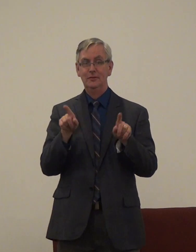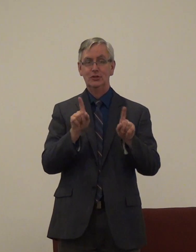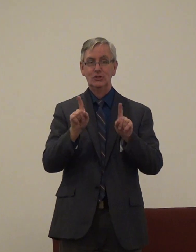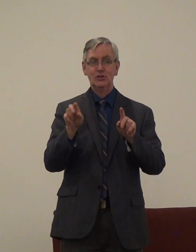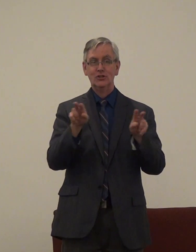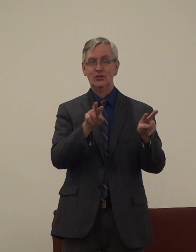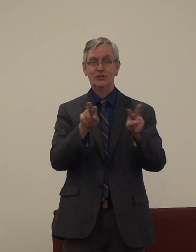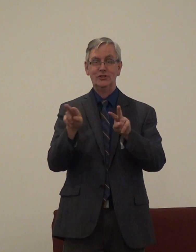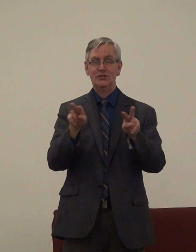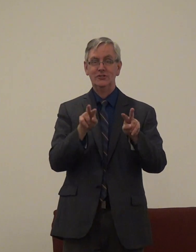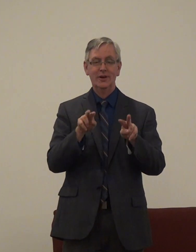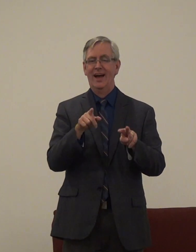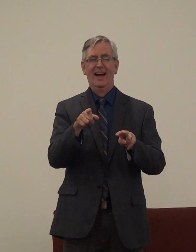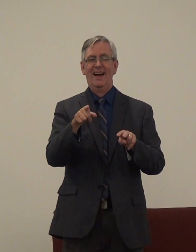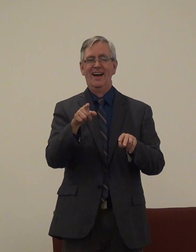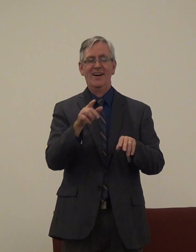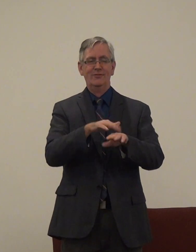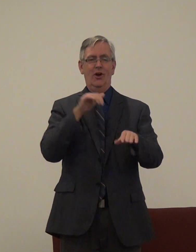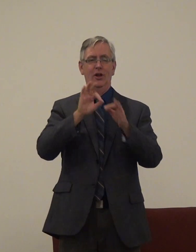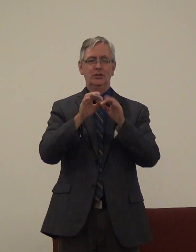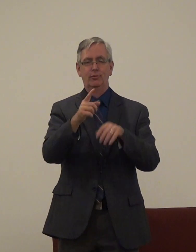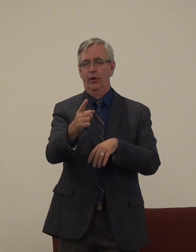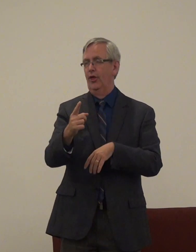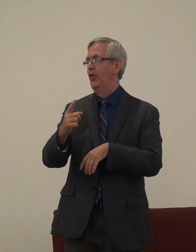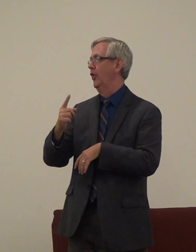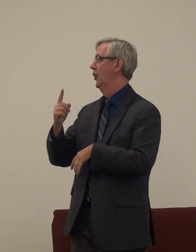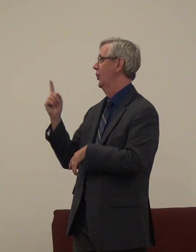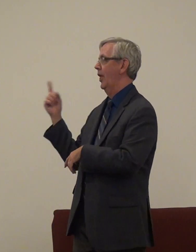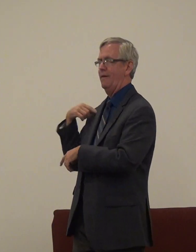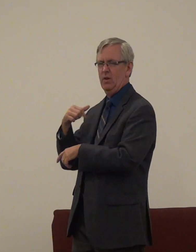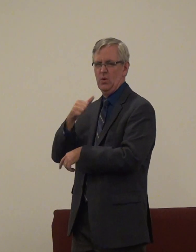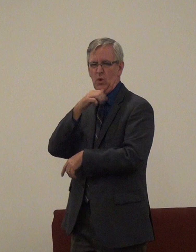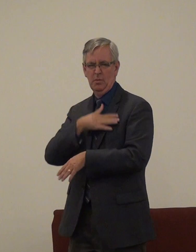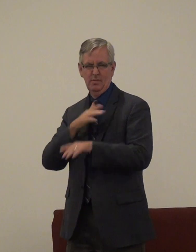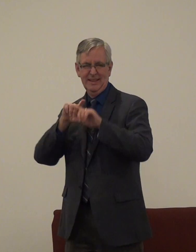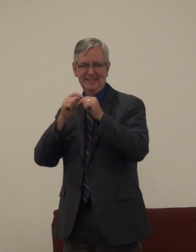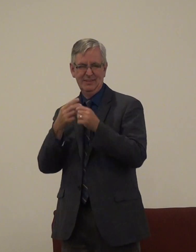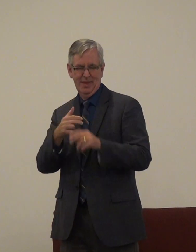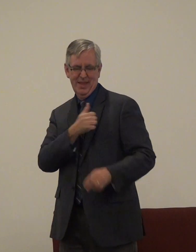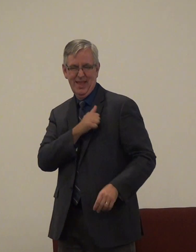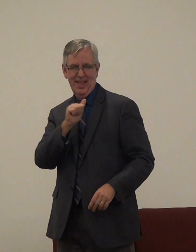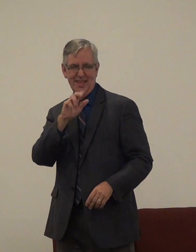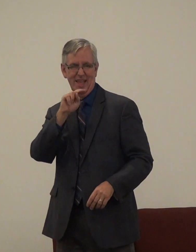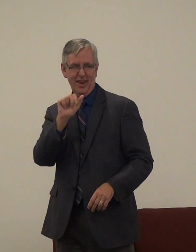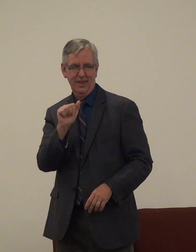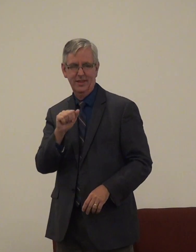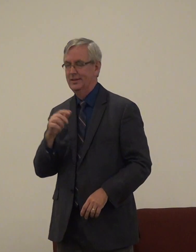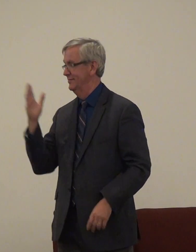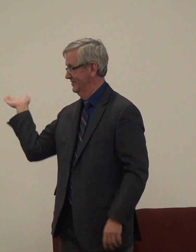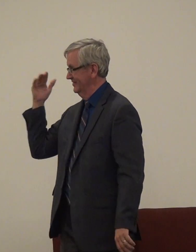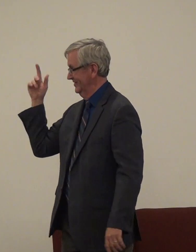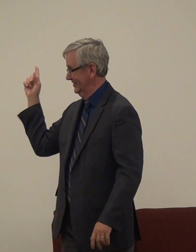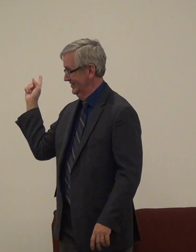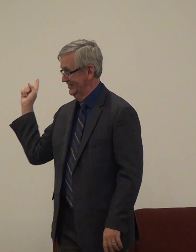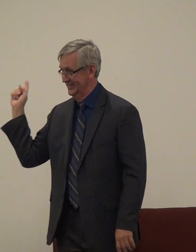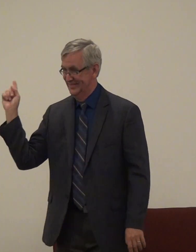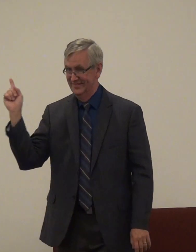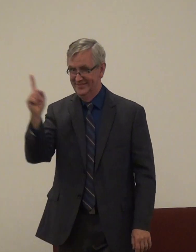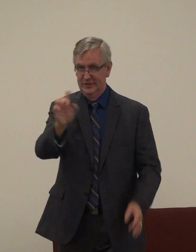this alone. And I went and sat back down to see what was going to happen. Amanda went and got a lady from our team, Anna, to interpret for